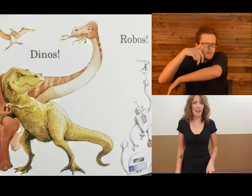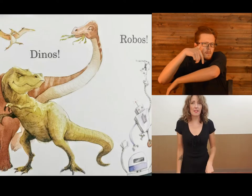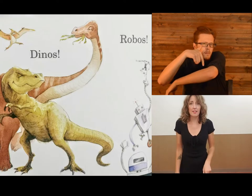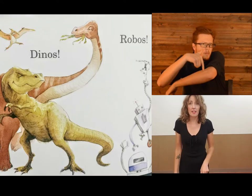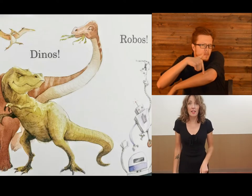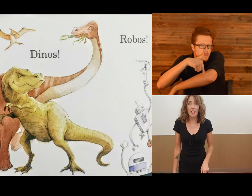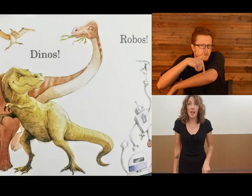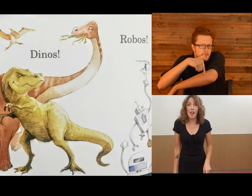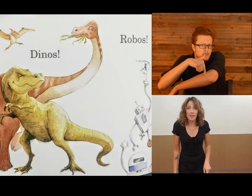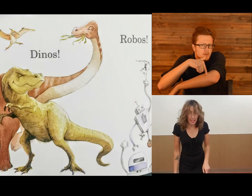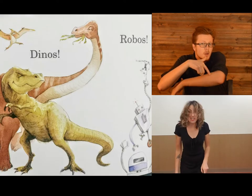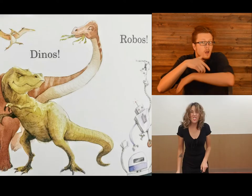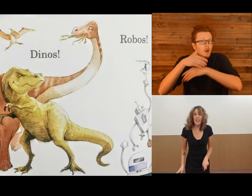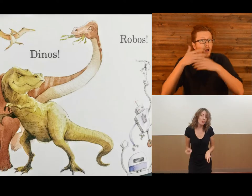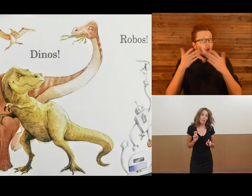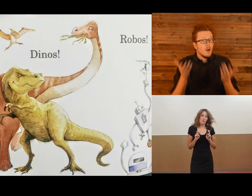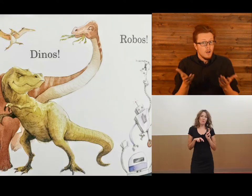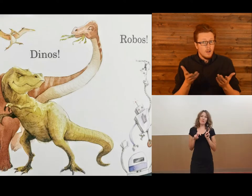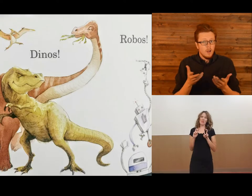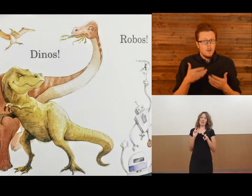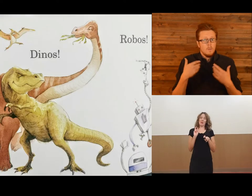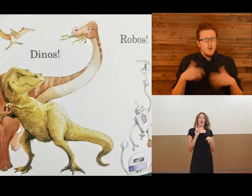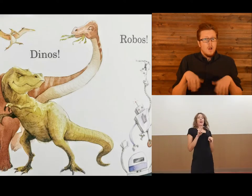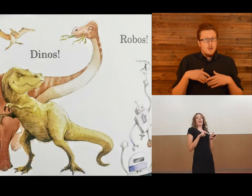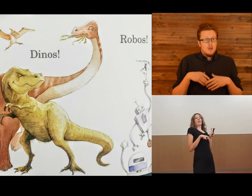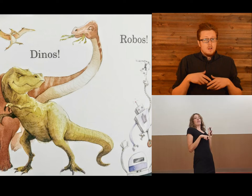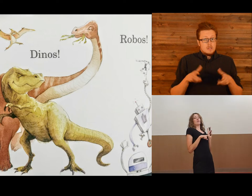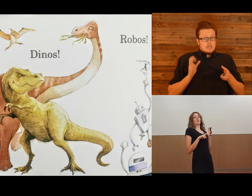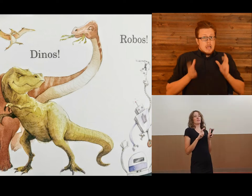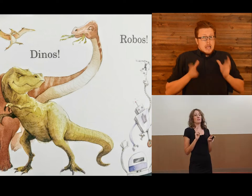You can dance like a dino.